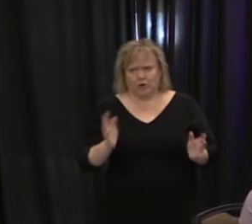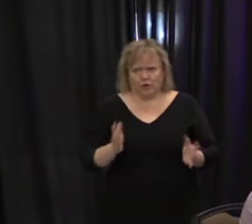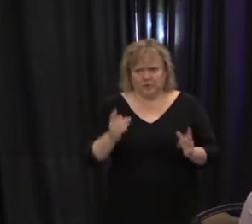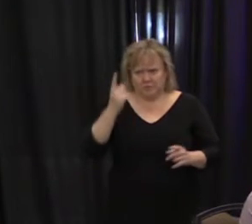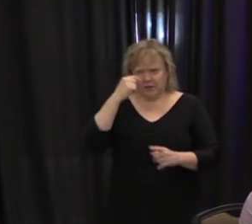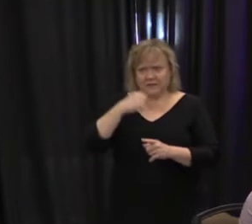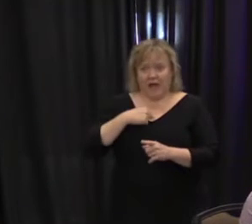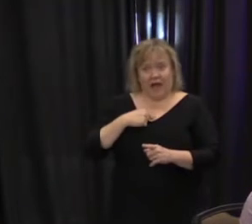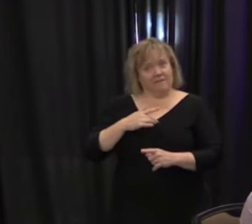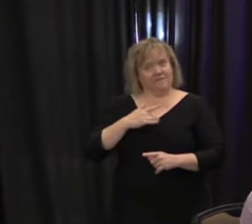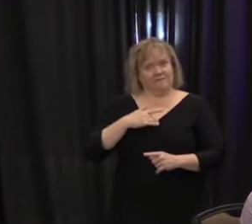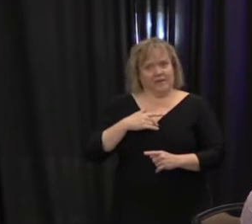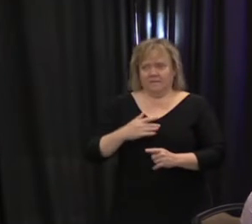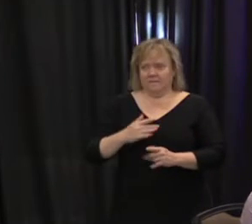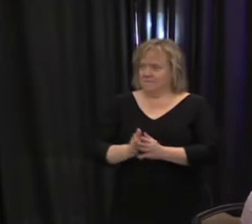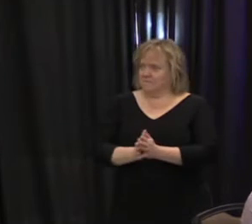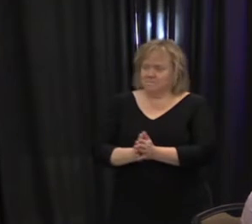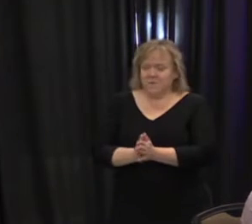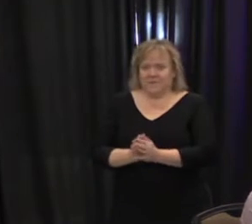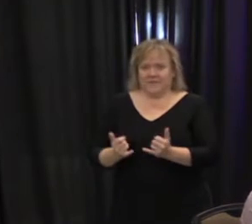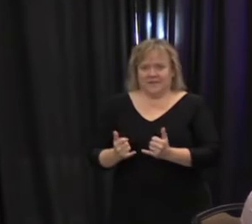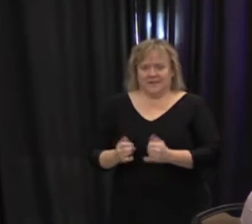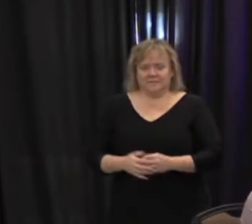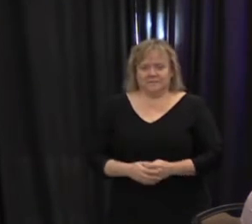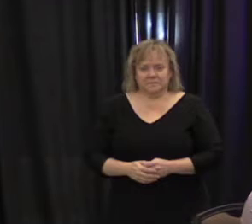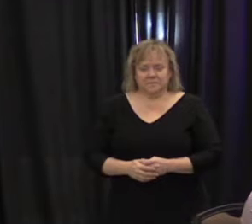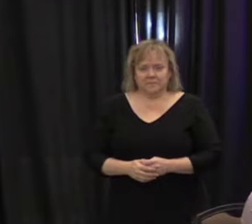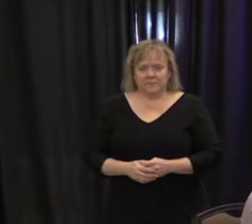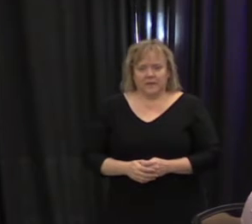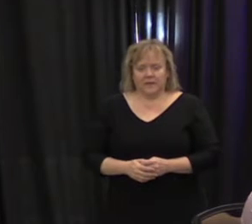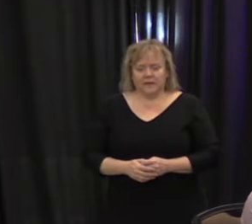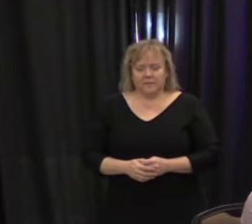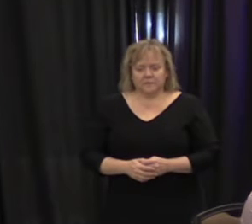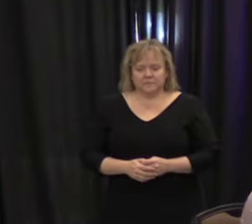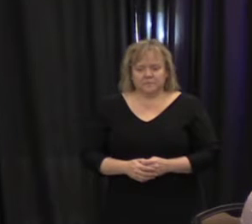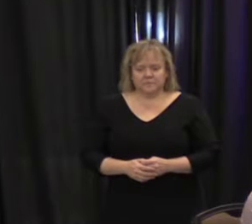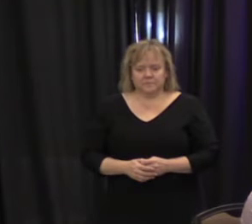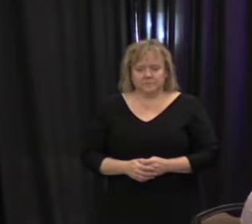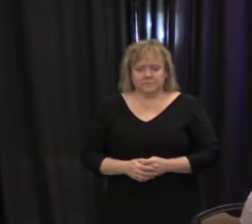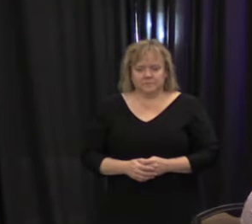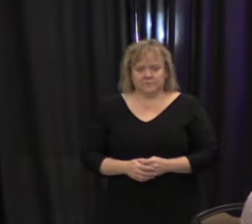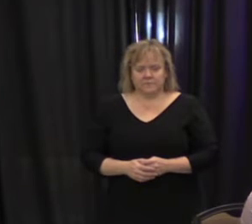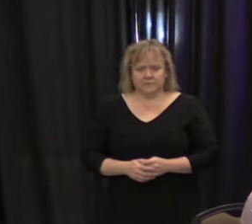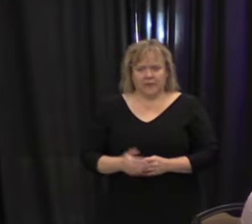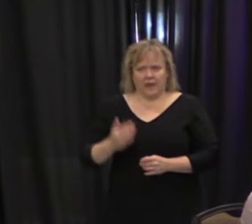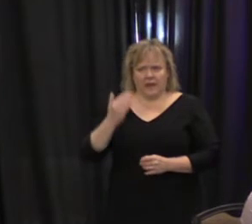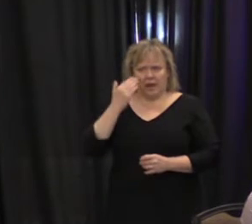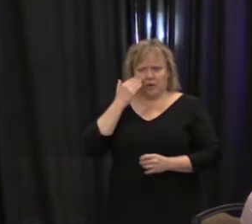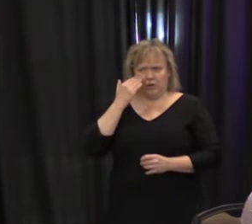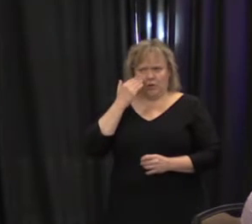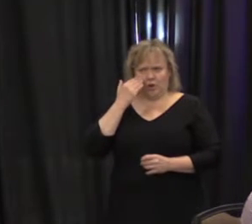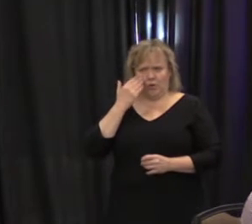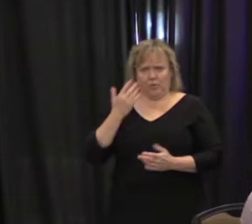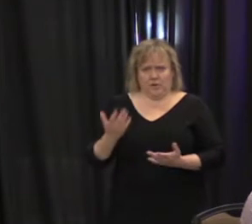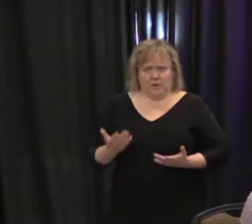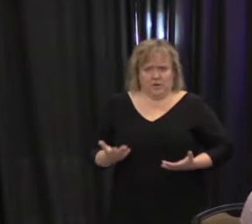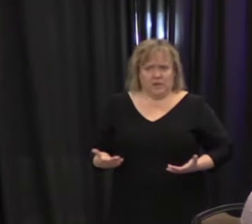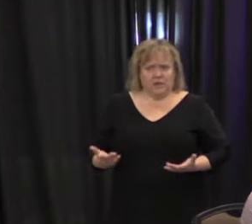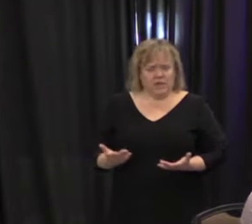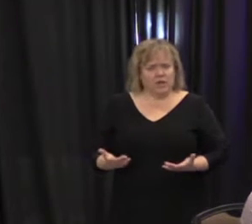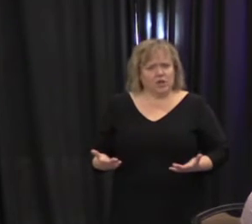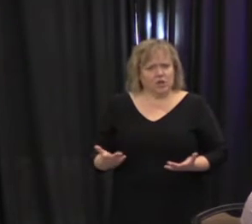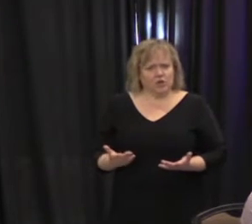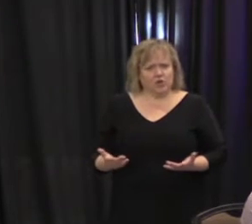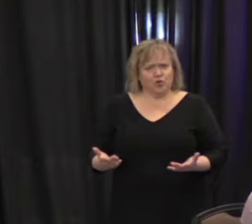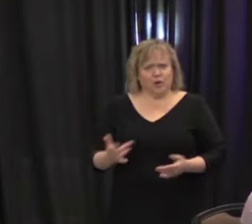super motivated right now. Thank you. And I know that within this space that to some degree I feel like